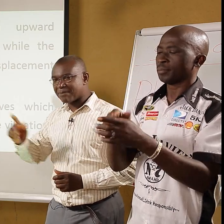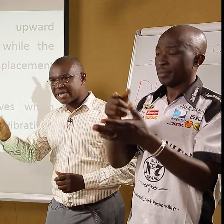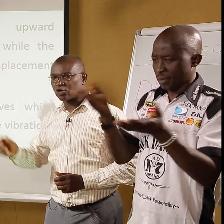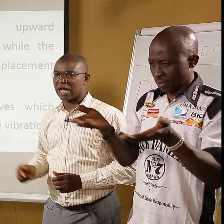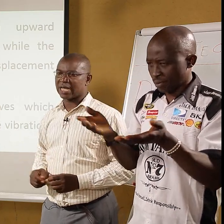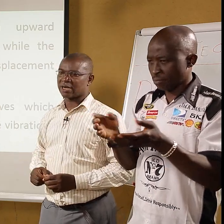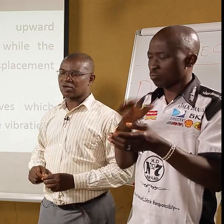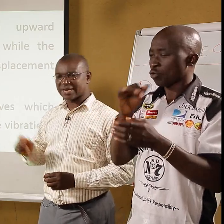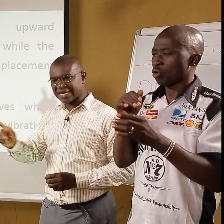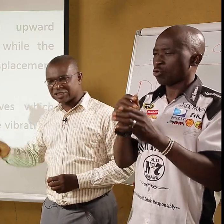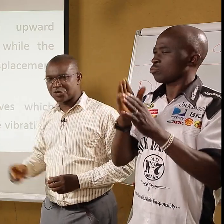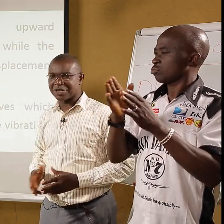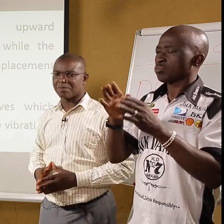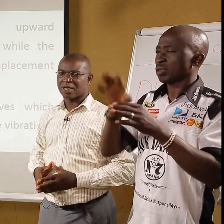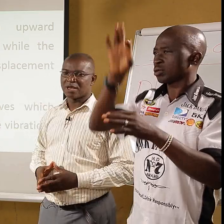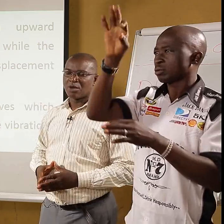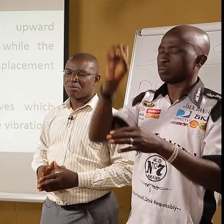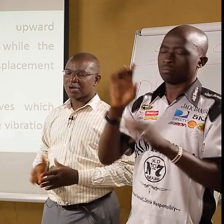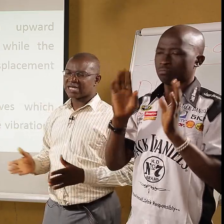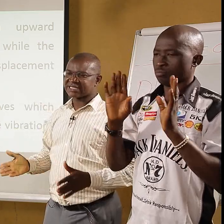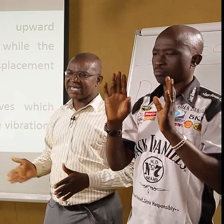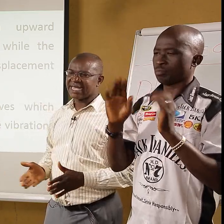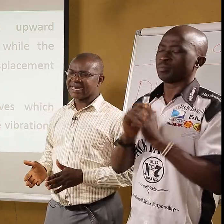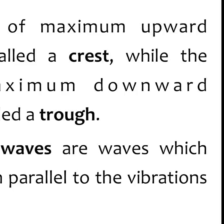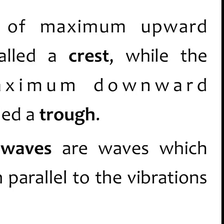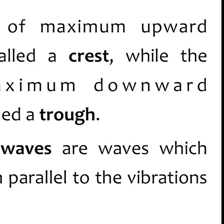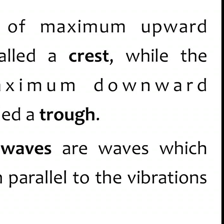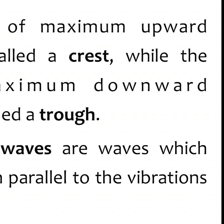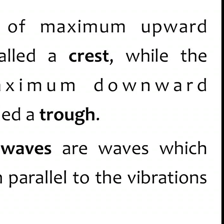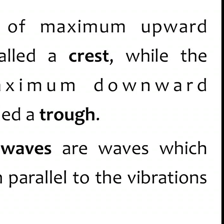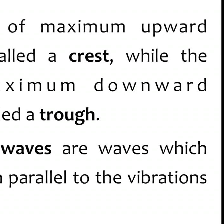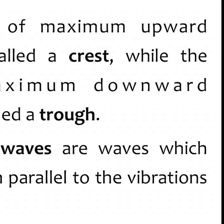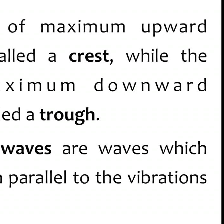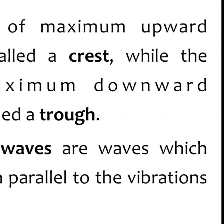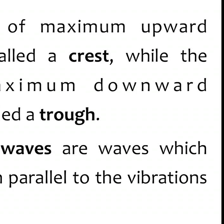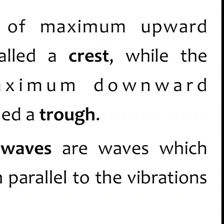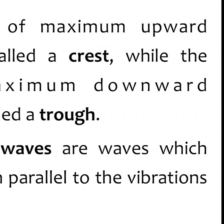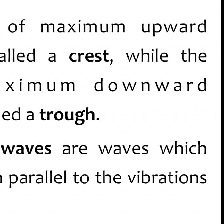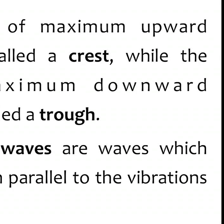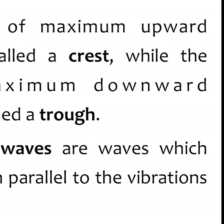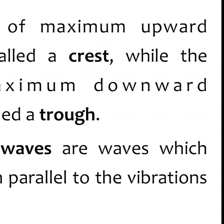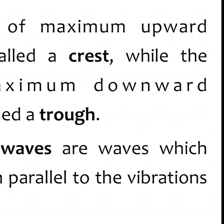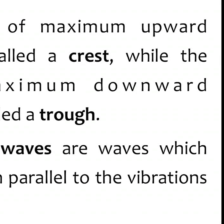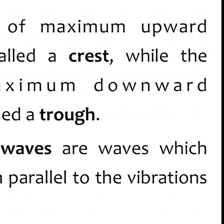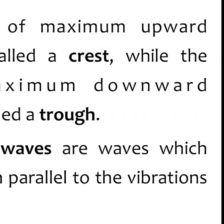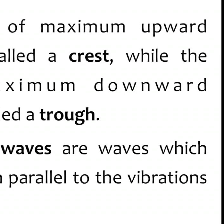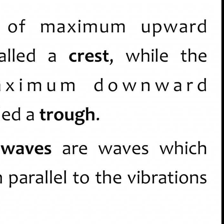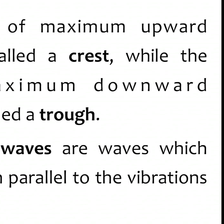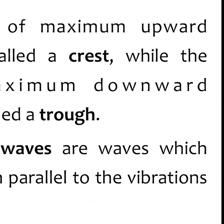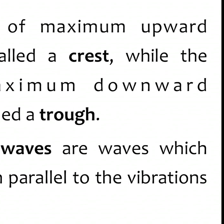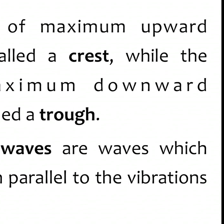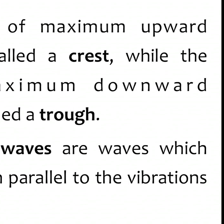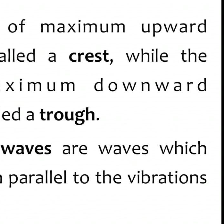not perpendicular, not at 90 degrees, but we can say they are parallel to each other, to the vibrations of